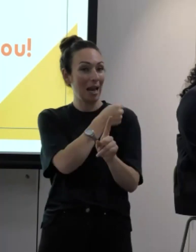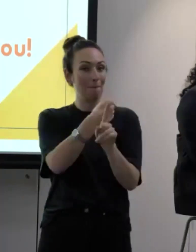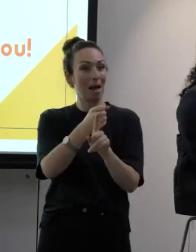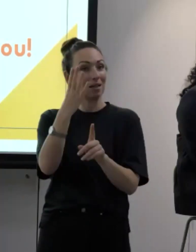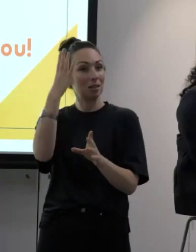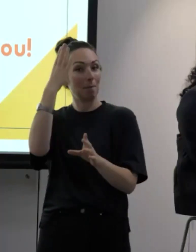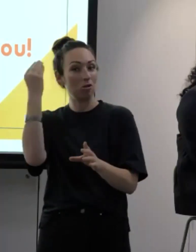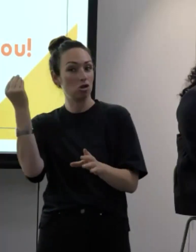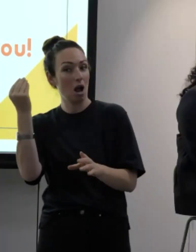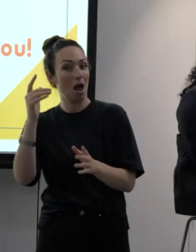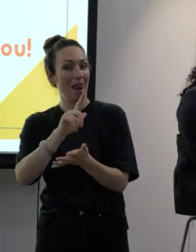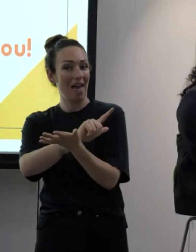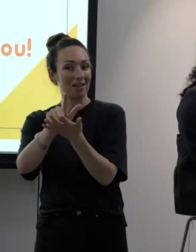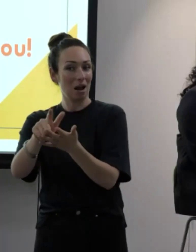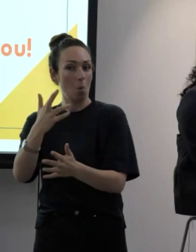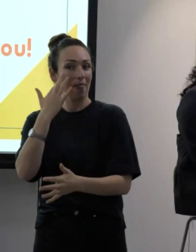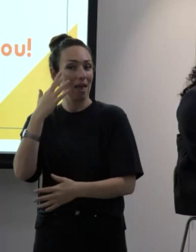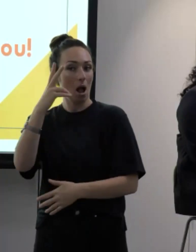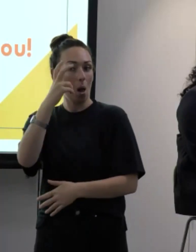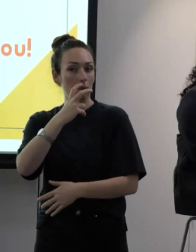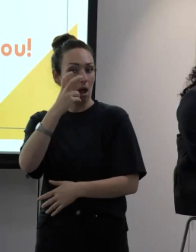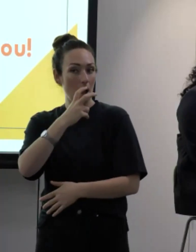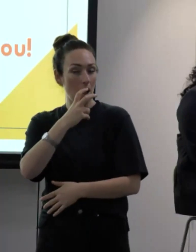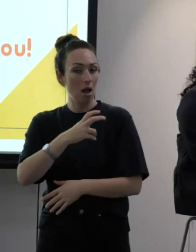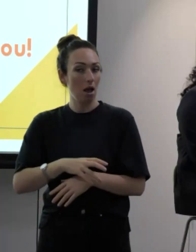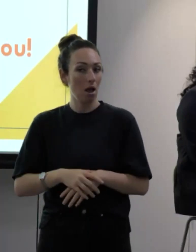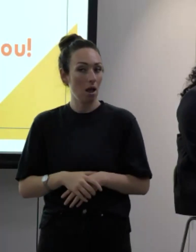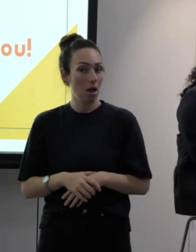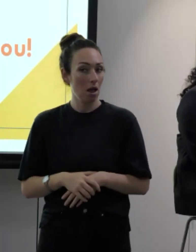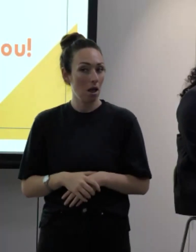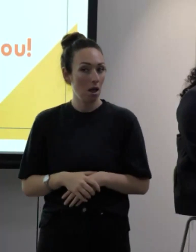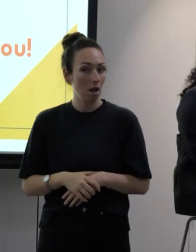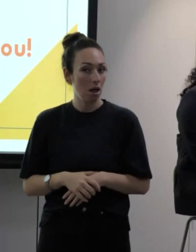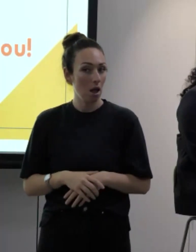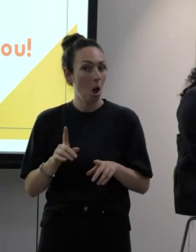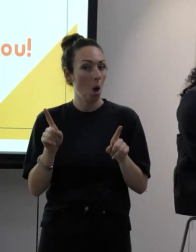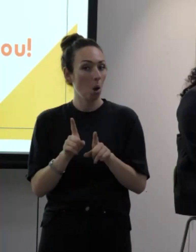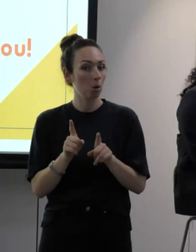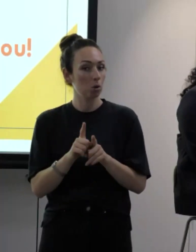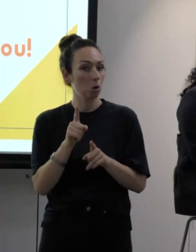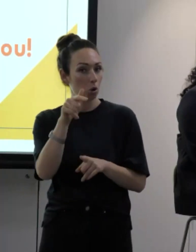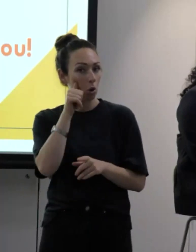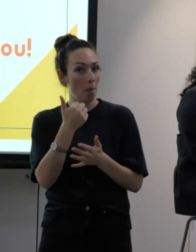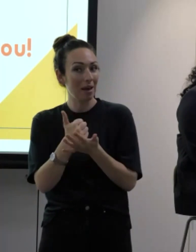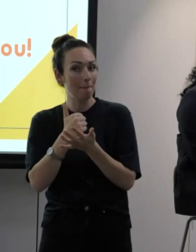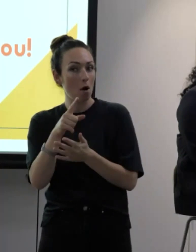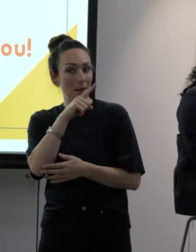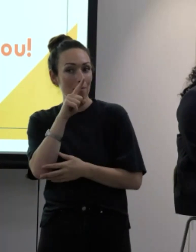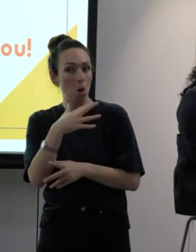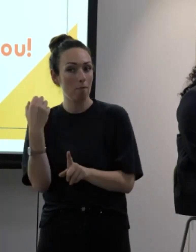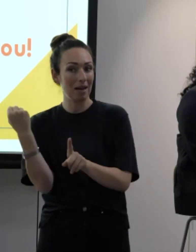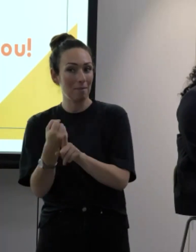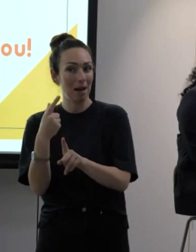And how many, if yes, how many are there to have found to have that diagnosis as an adult when it wasn't diagnosed as a child?